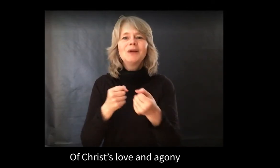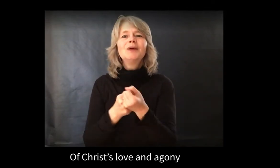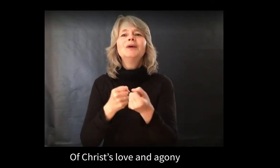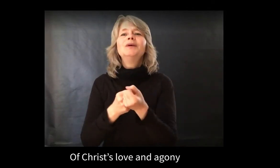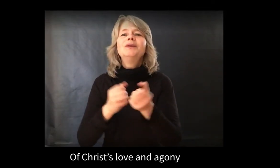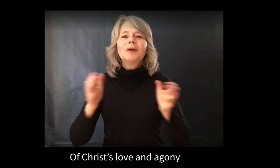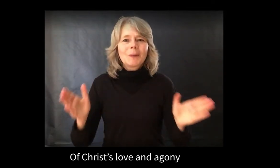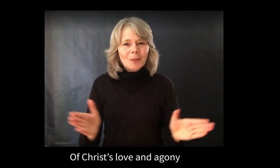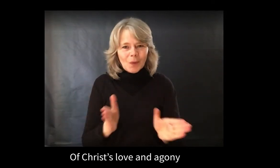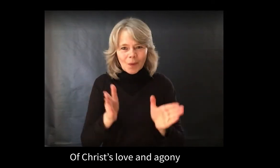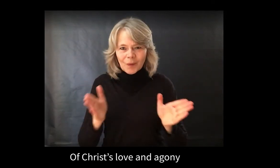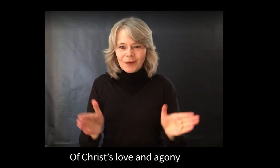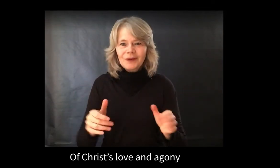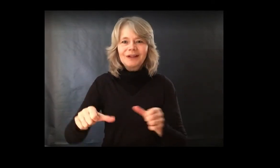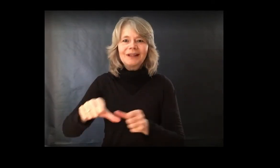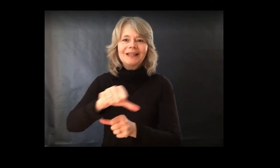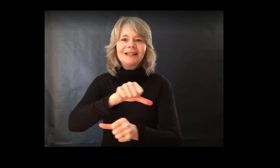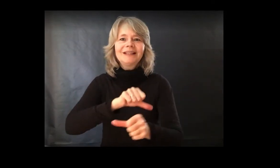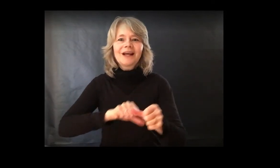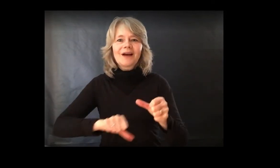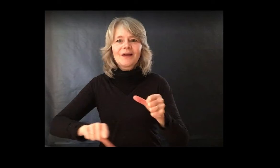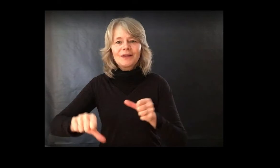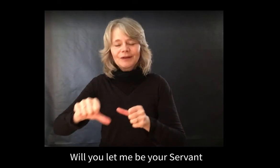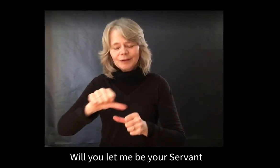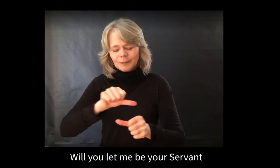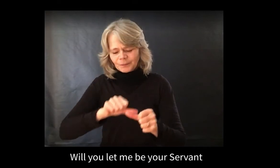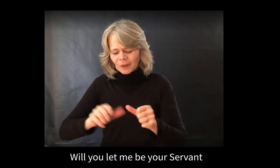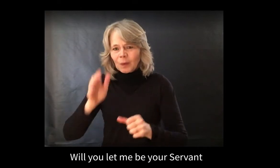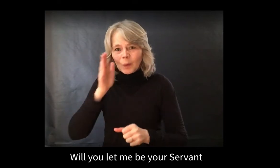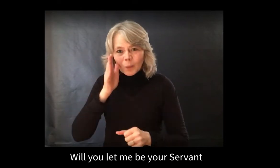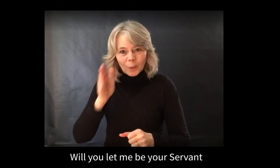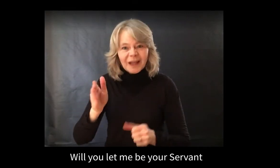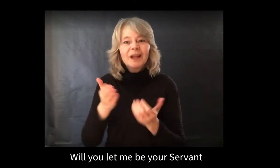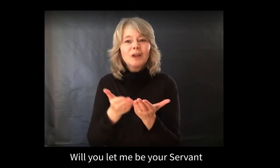together of Christ's love and